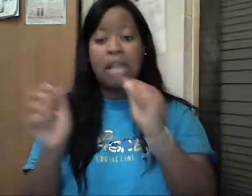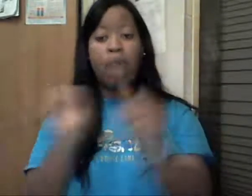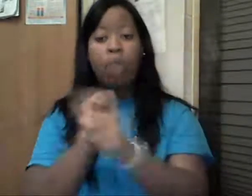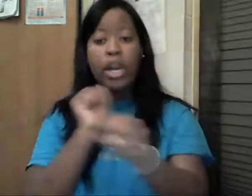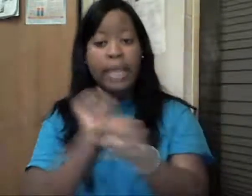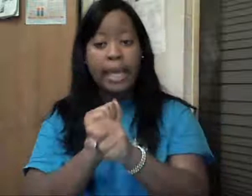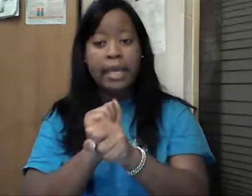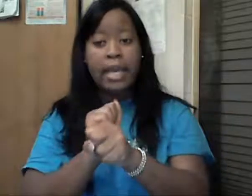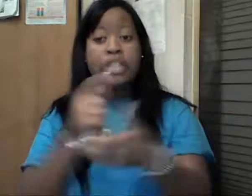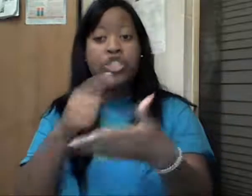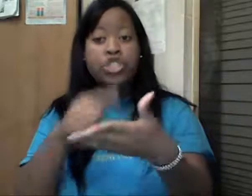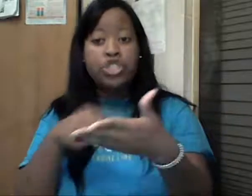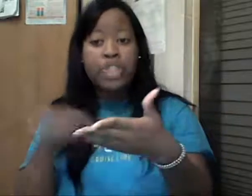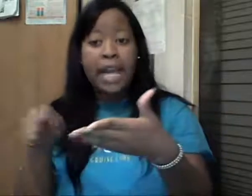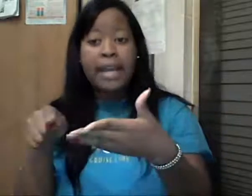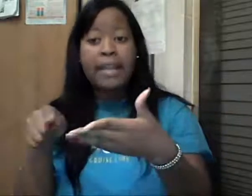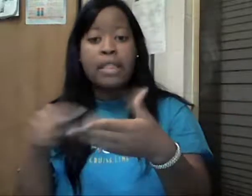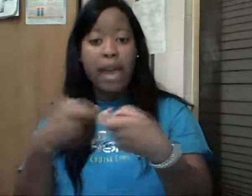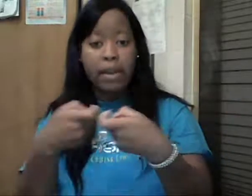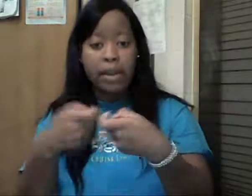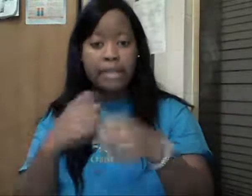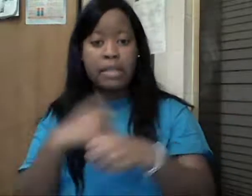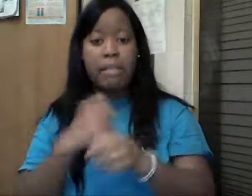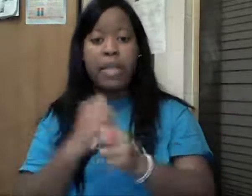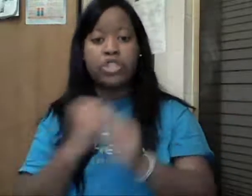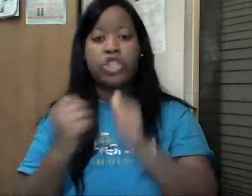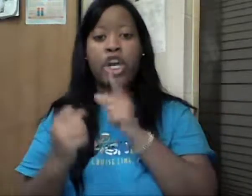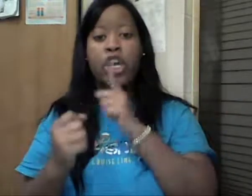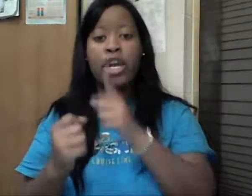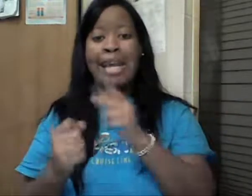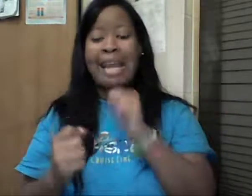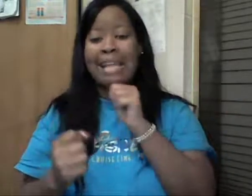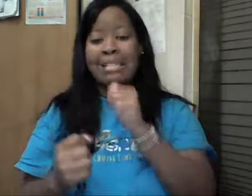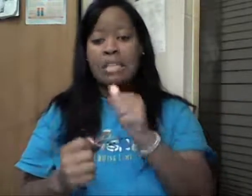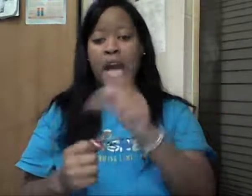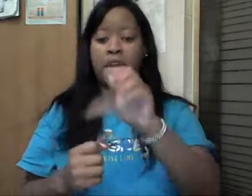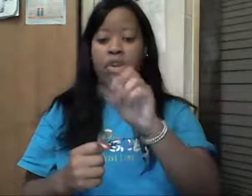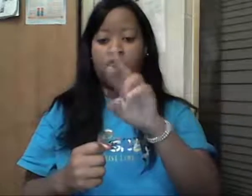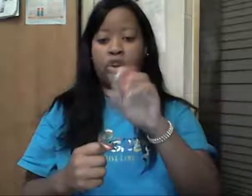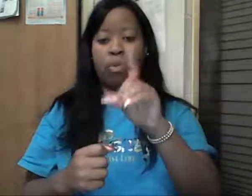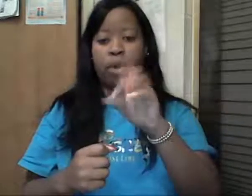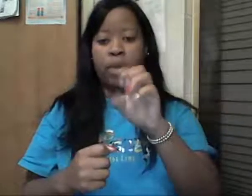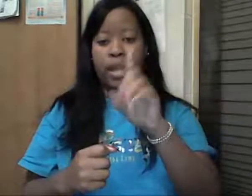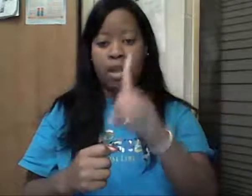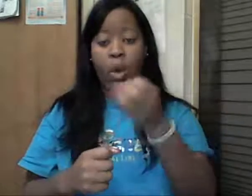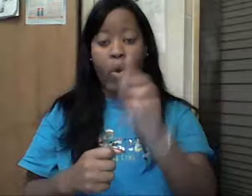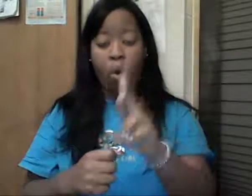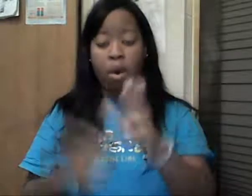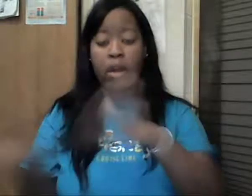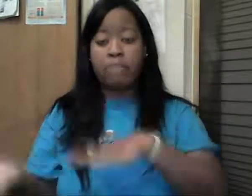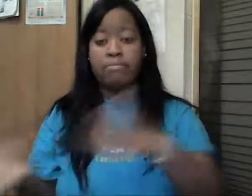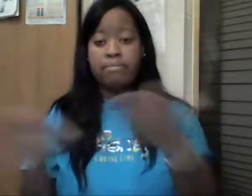not working, check the battery to make sure it's not corroded or